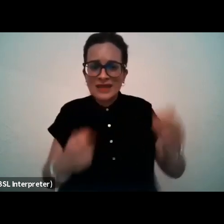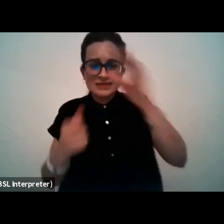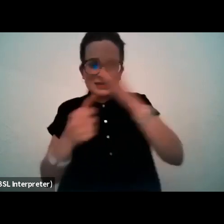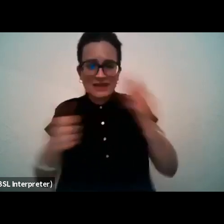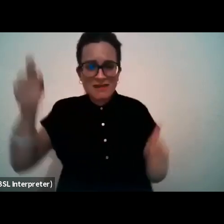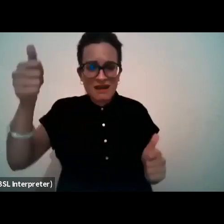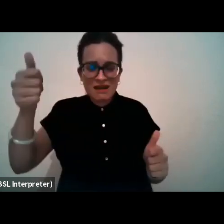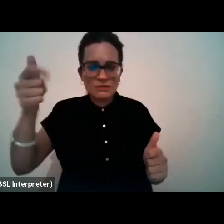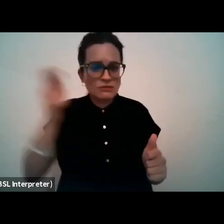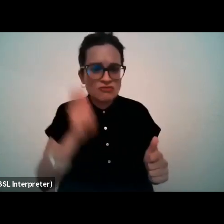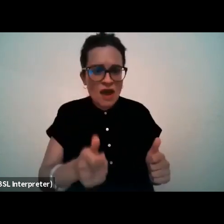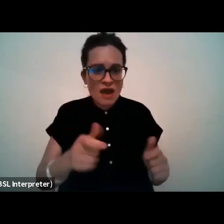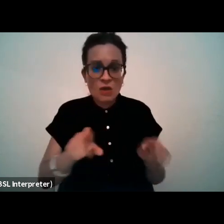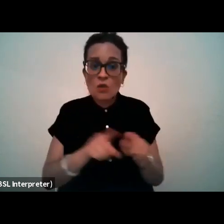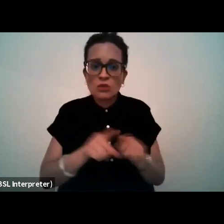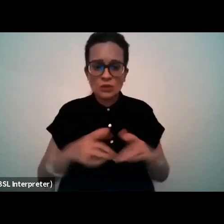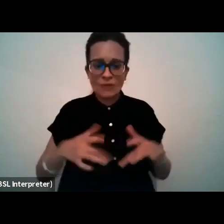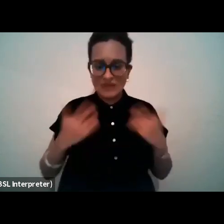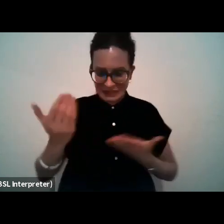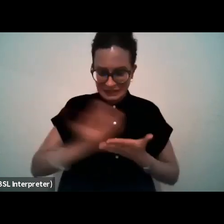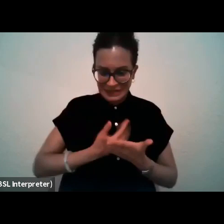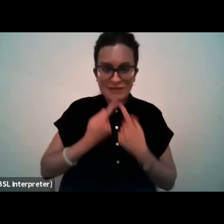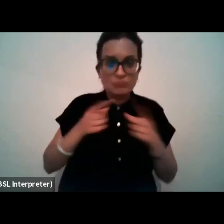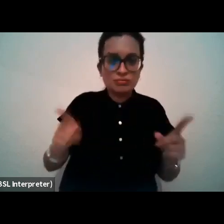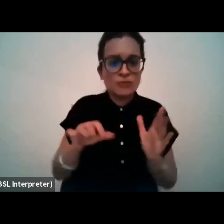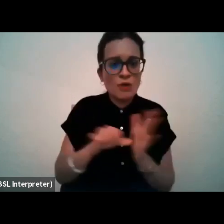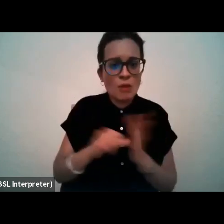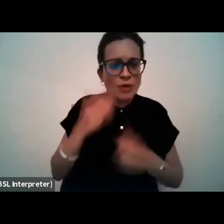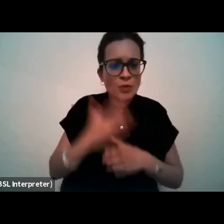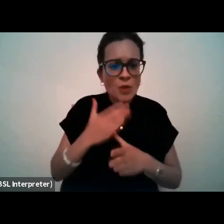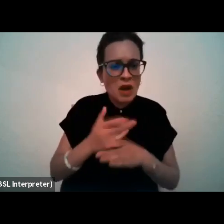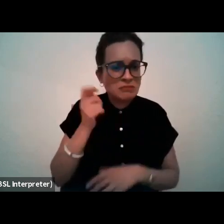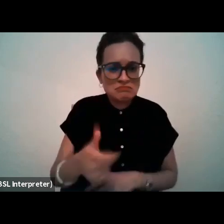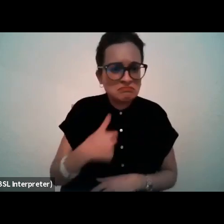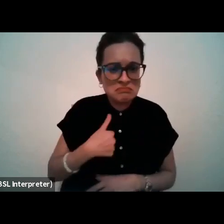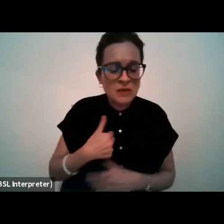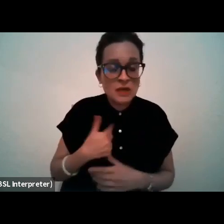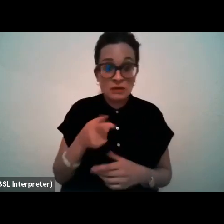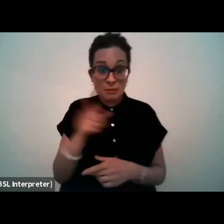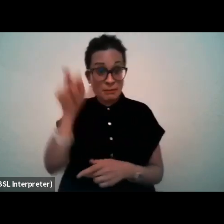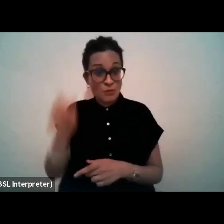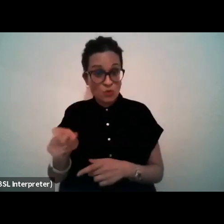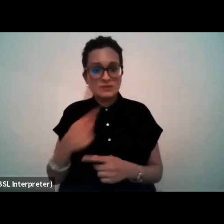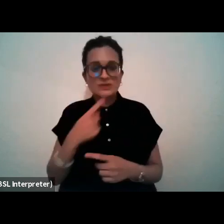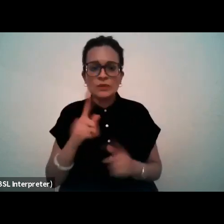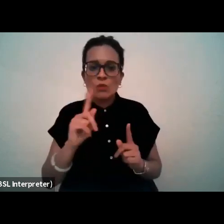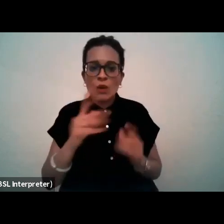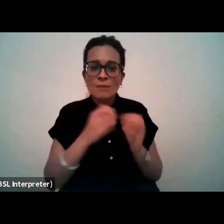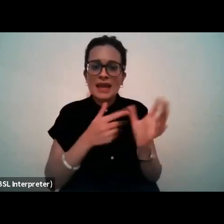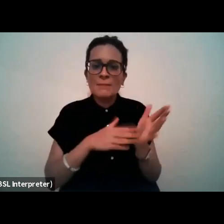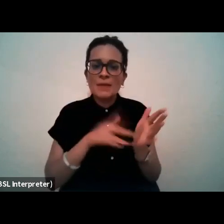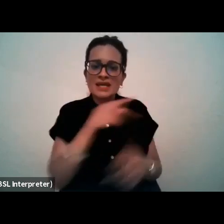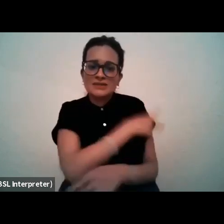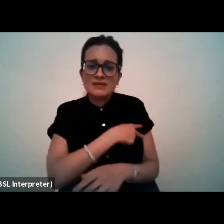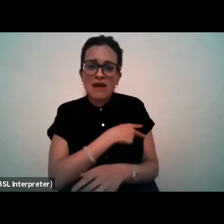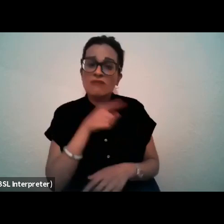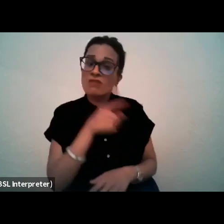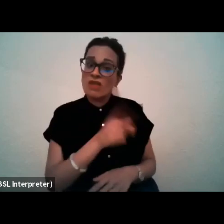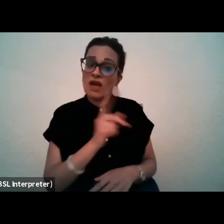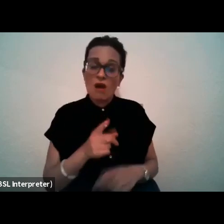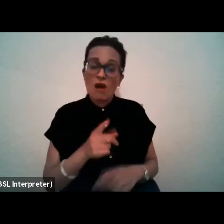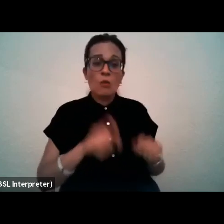less likely to feel safe speaking up about problems in the workplace. He said, BAME hospital staff are less likely to be